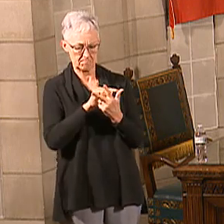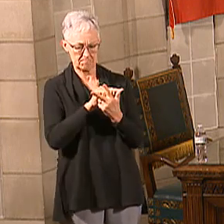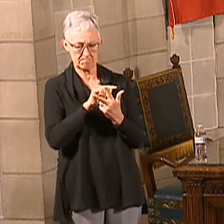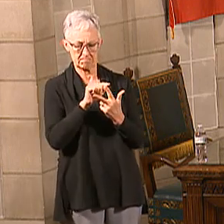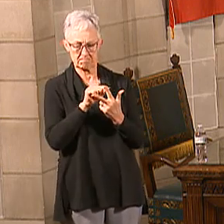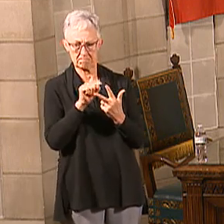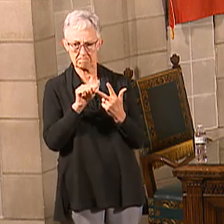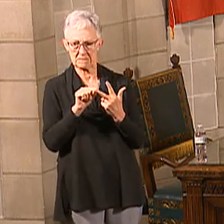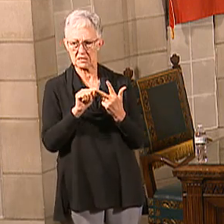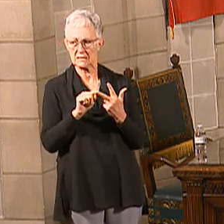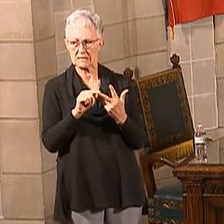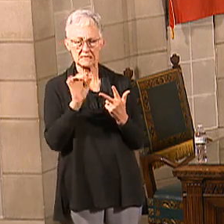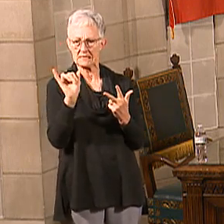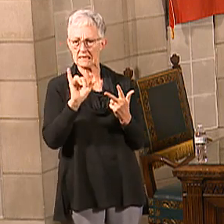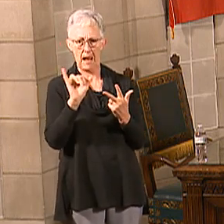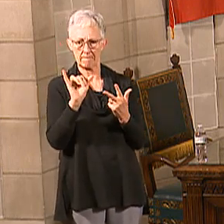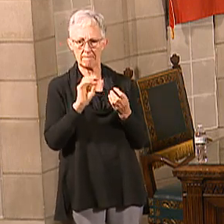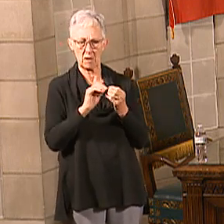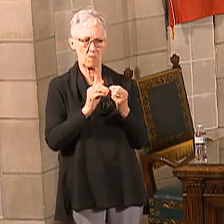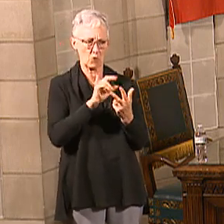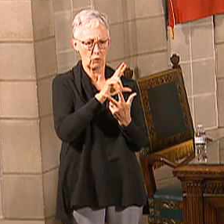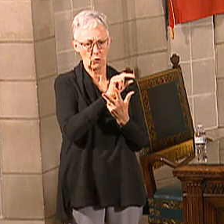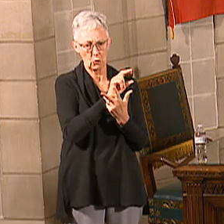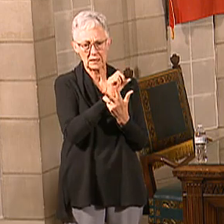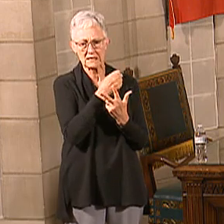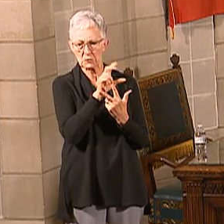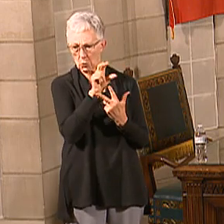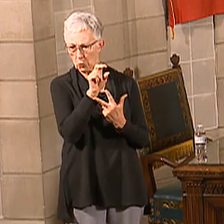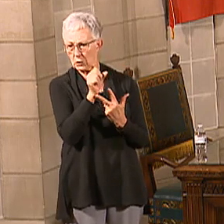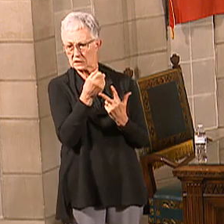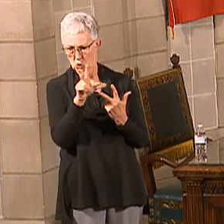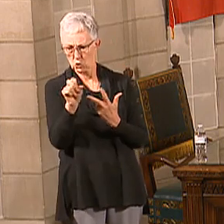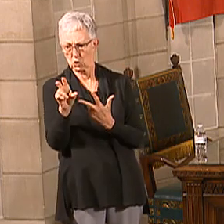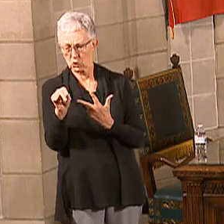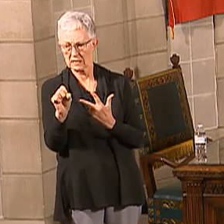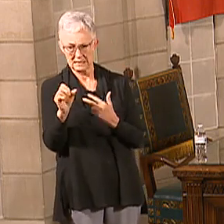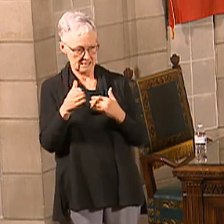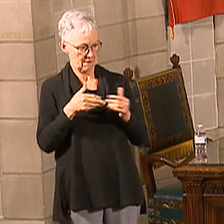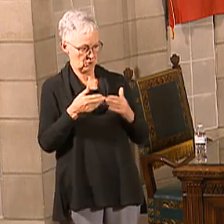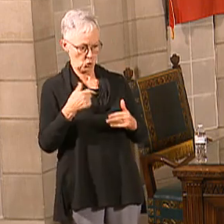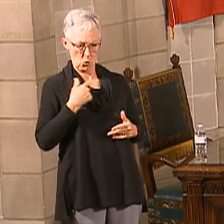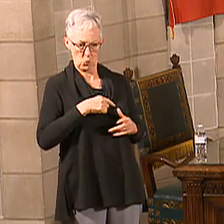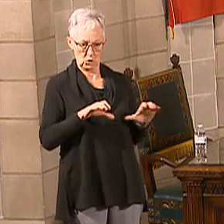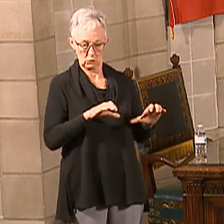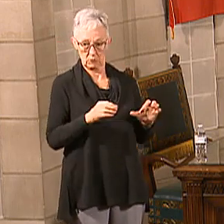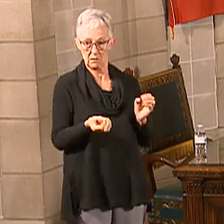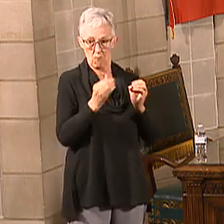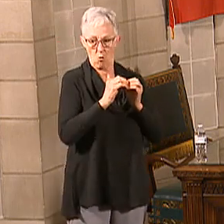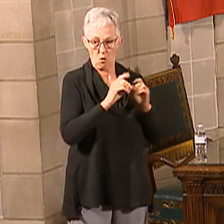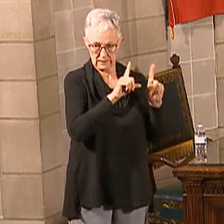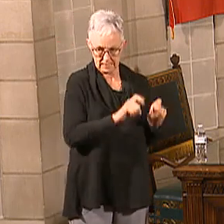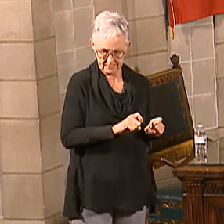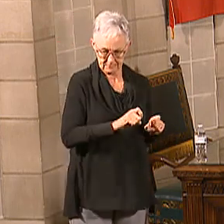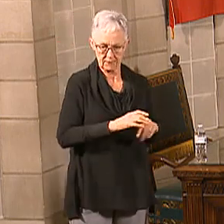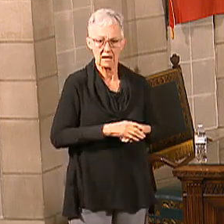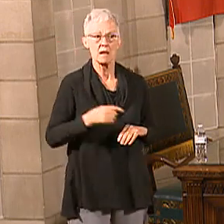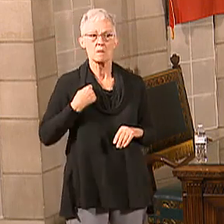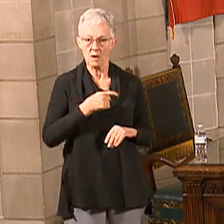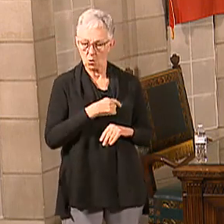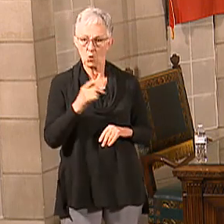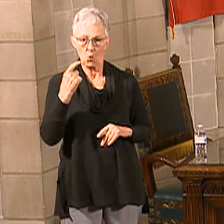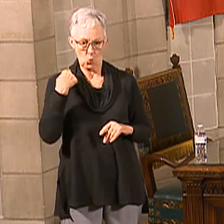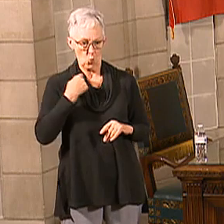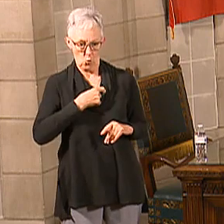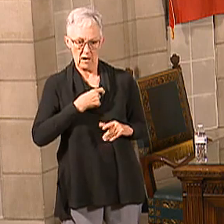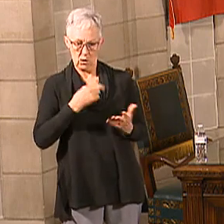steady, despite the fact we've been doing more testing. So we do see that the effects of the social distancing, the physical distancing is